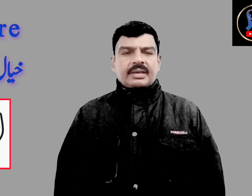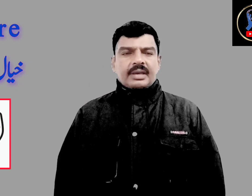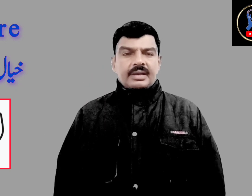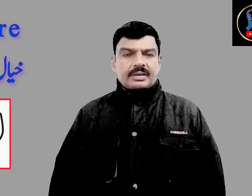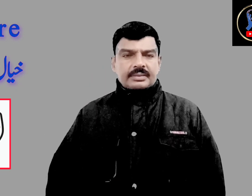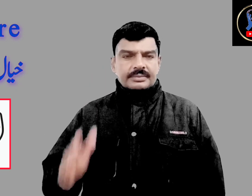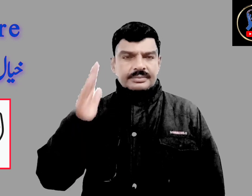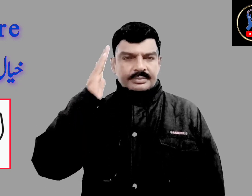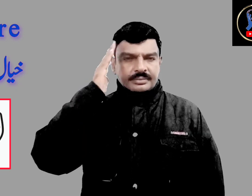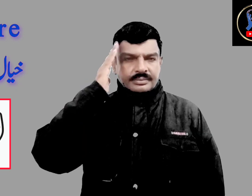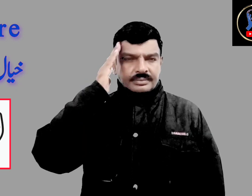care,